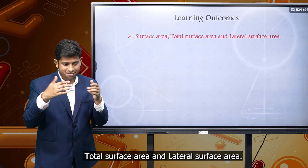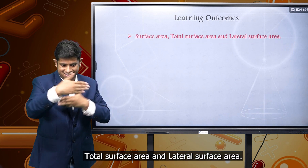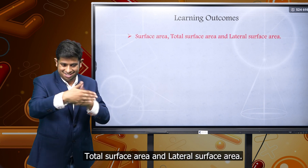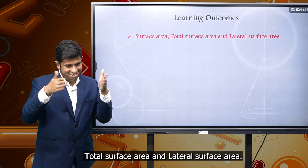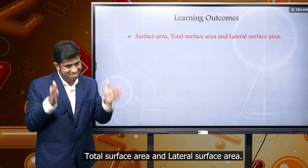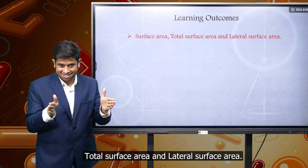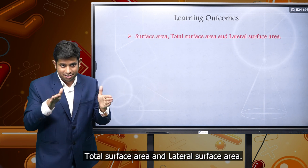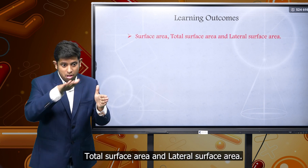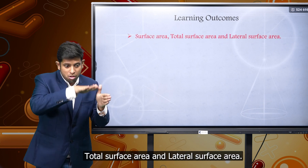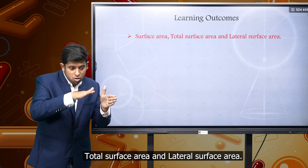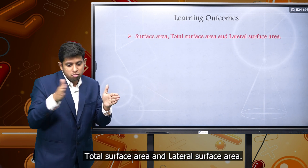surface area and lateral surface area.